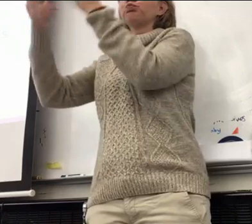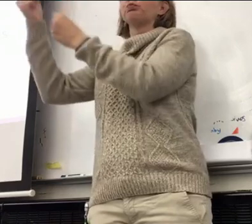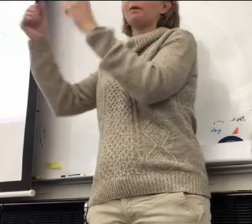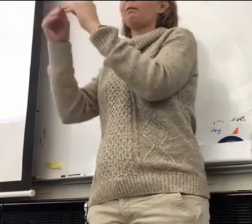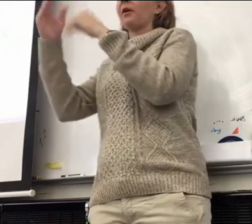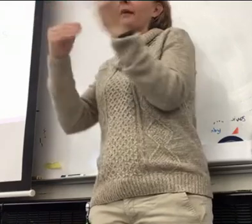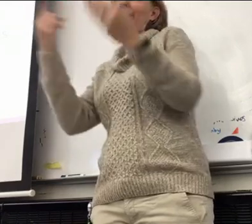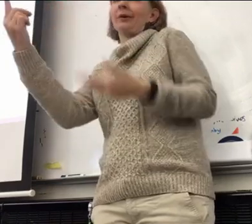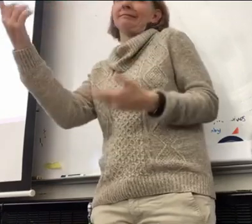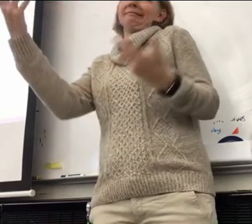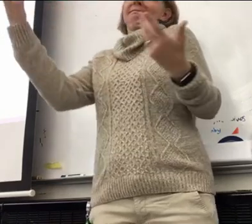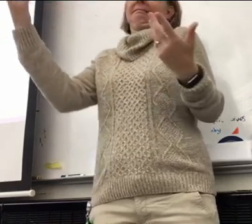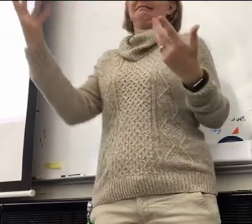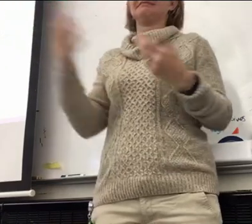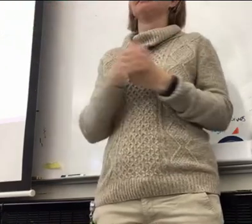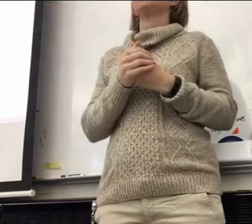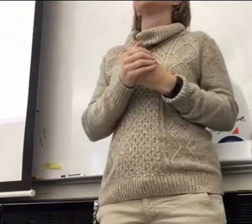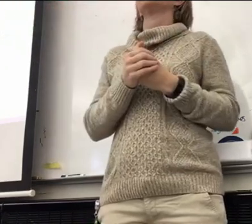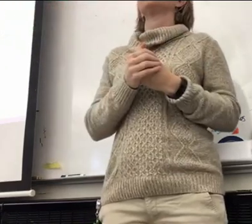one. So,